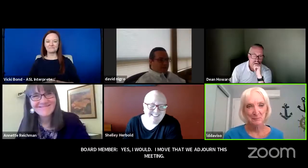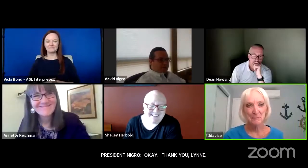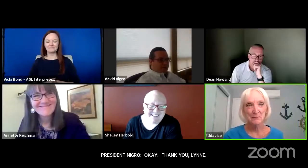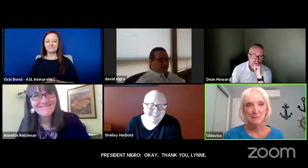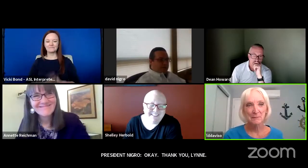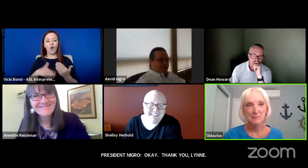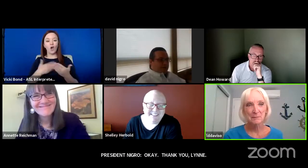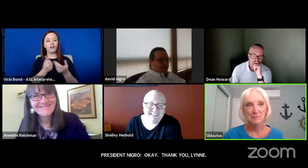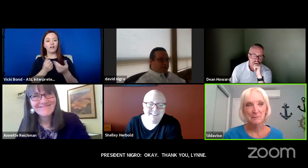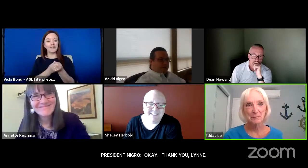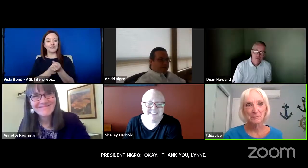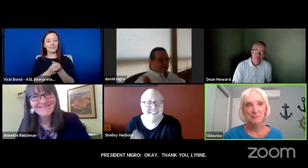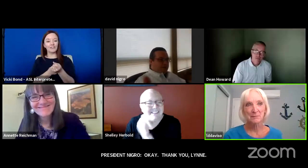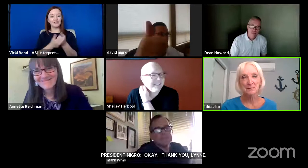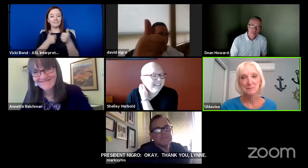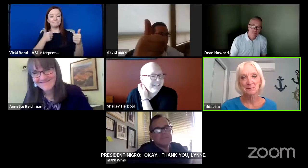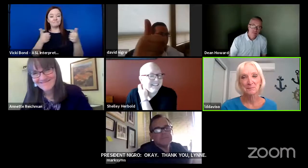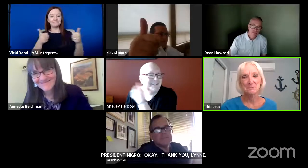All in favor?